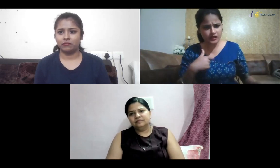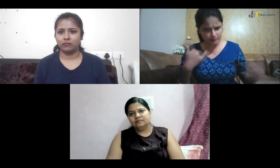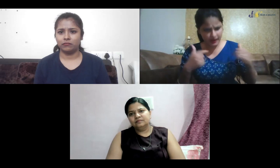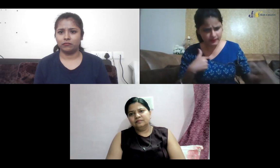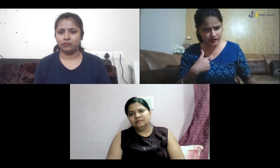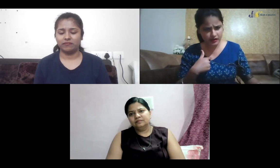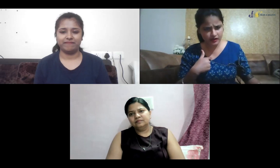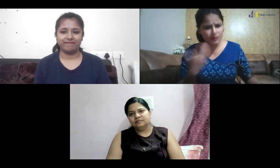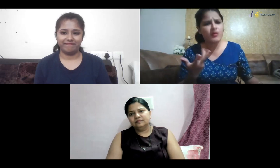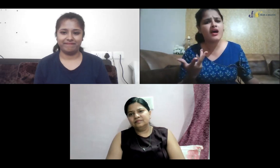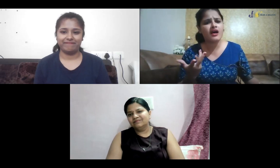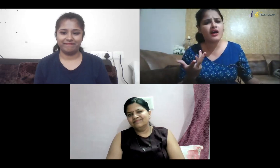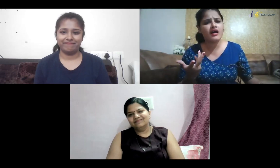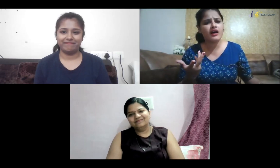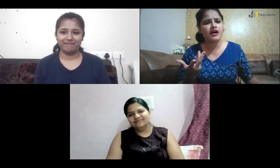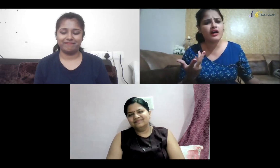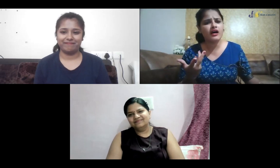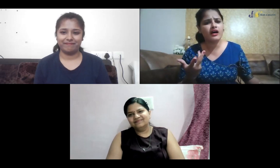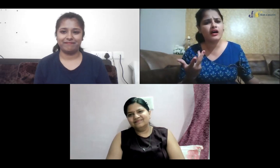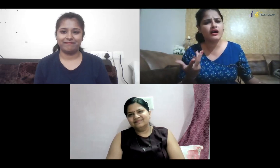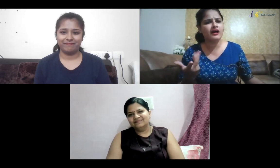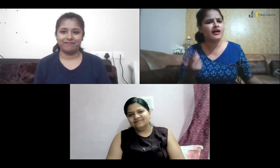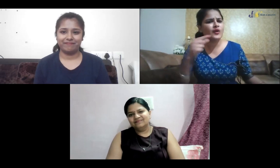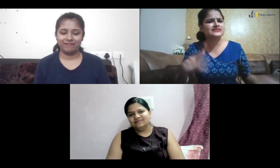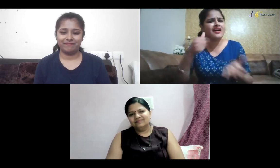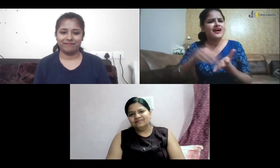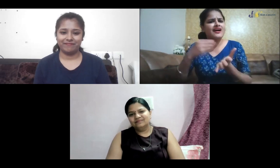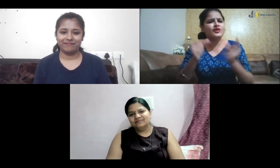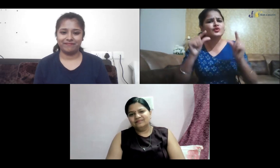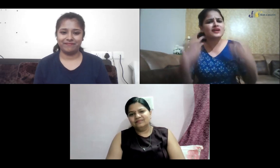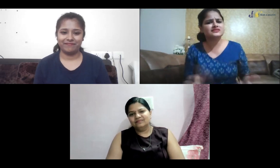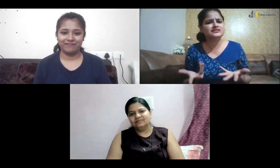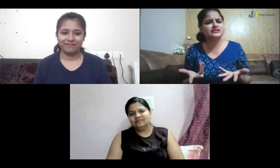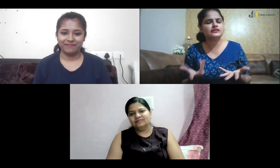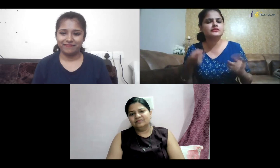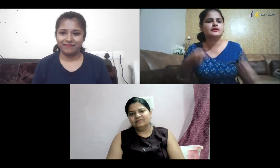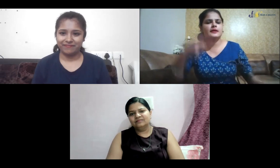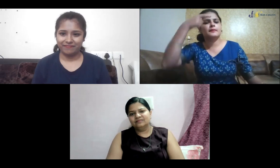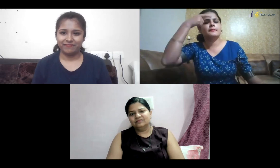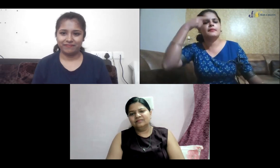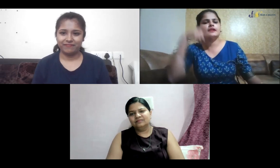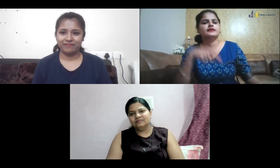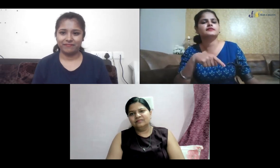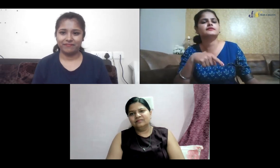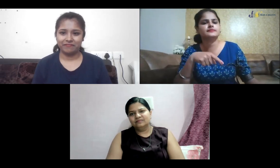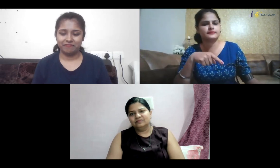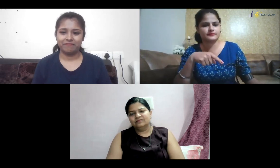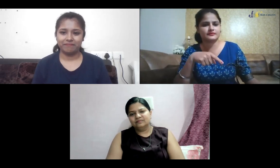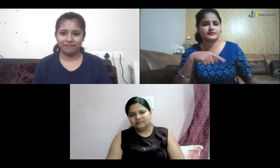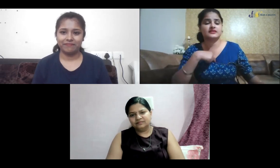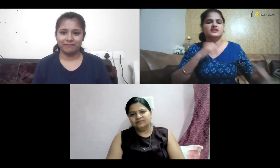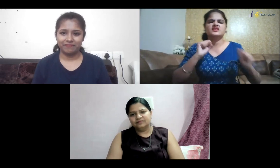8, they will say, so where are we the toy for them? Were we the